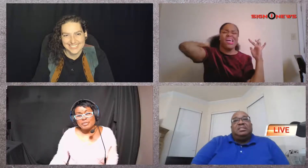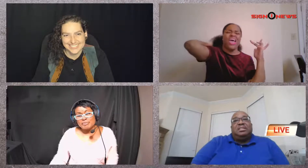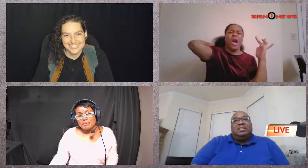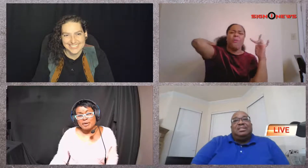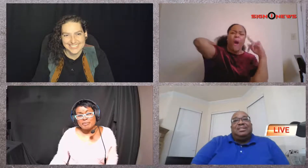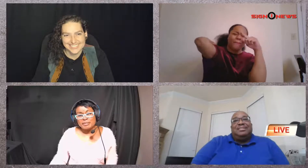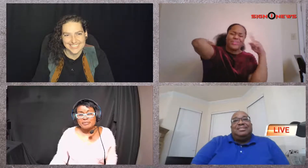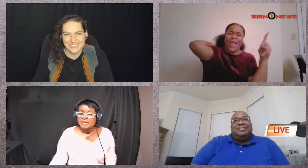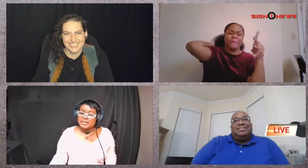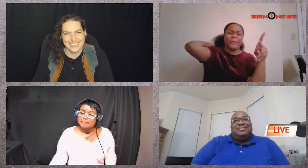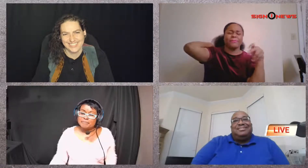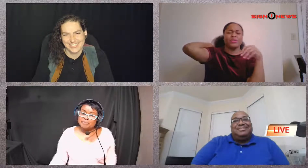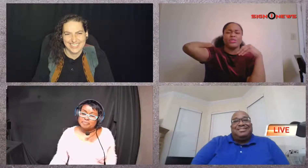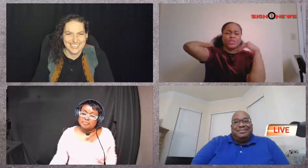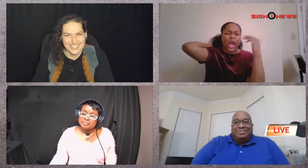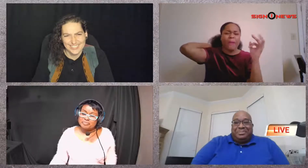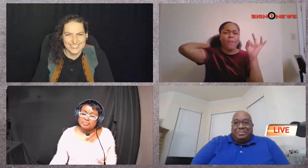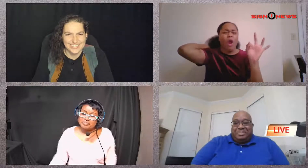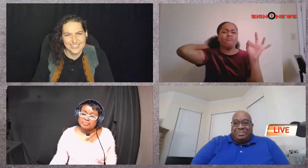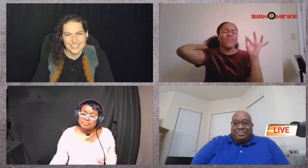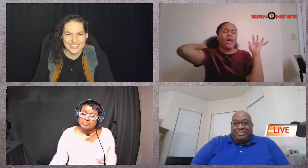So one time I went to my mom and I was like,